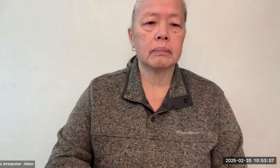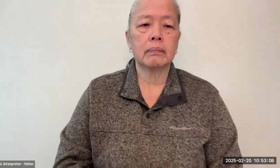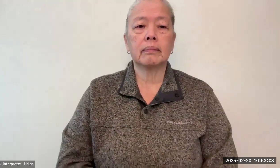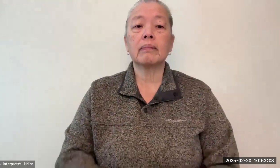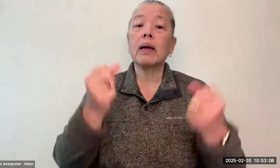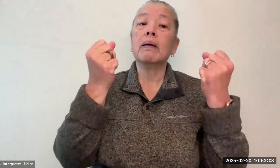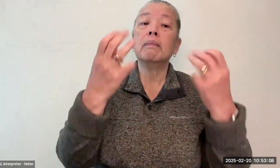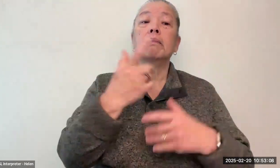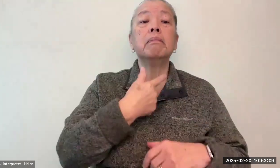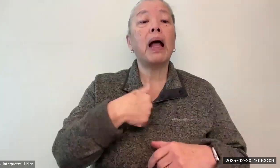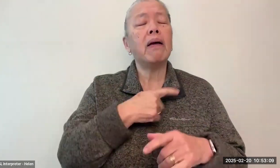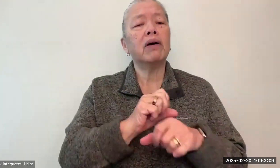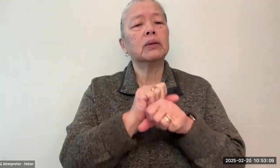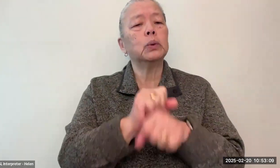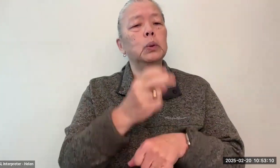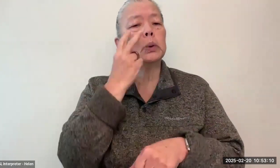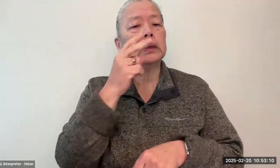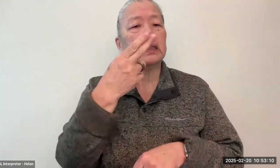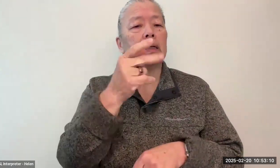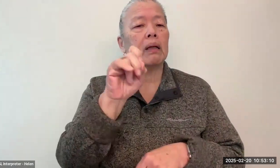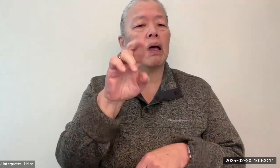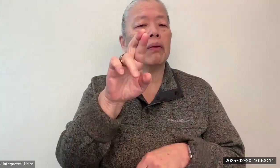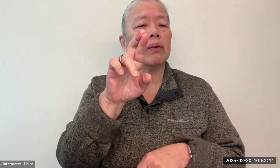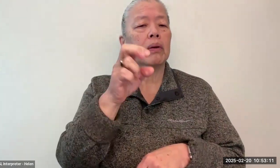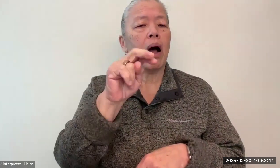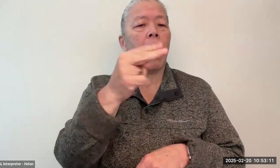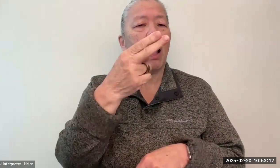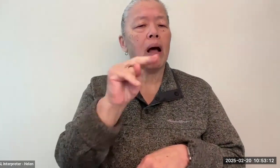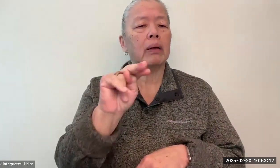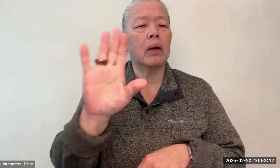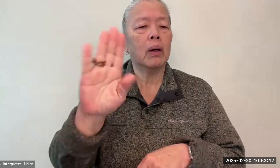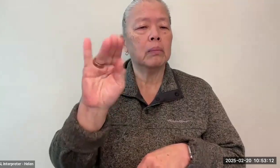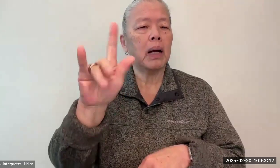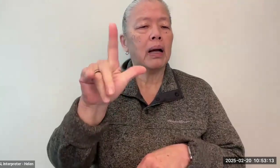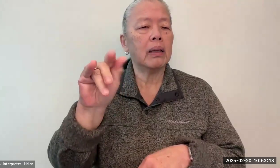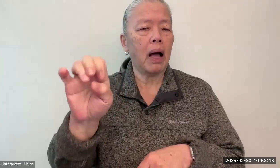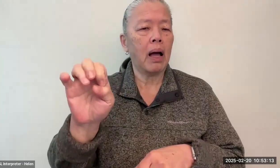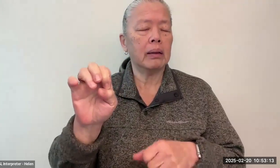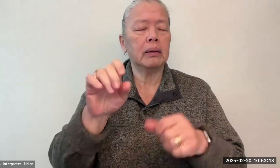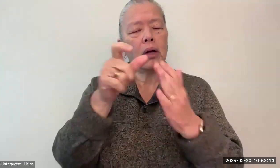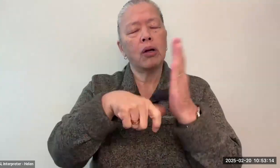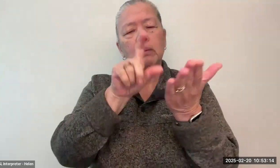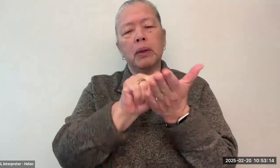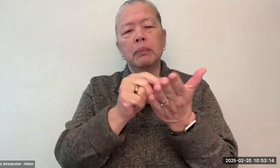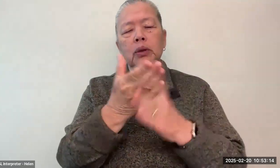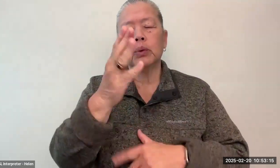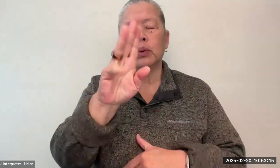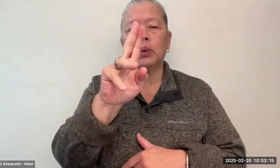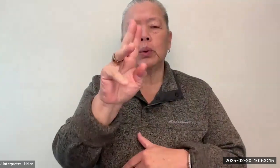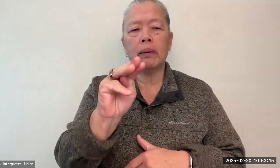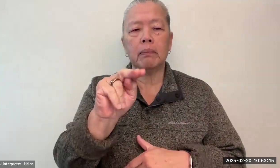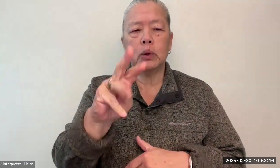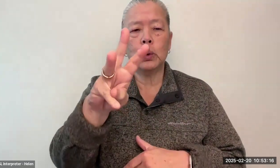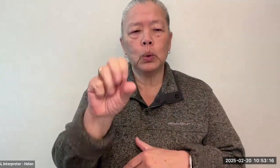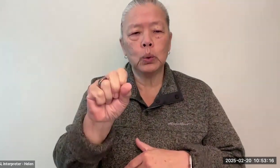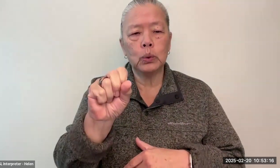Many of us are used to seeing Heather Hahn's byline on articles published by News. We